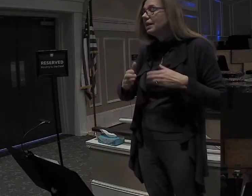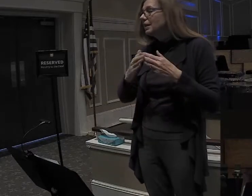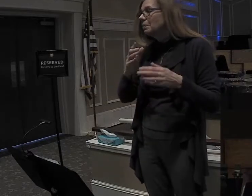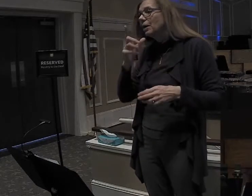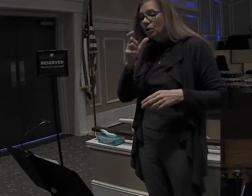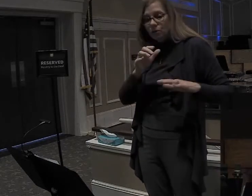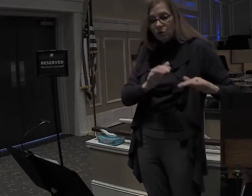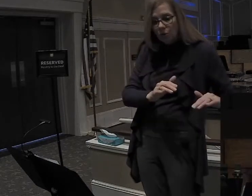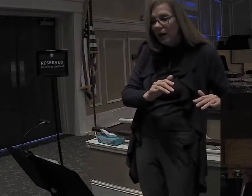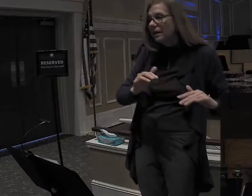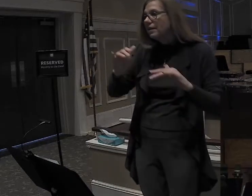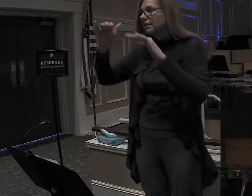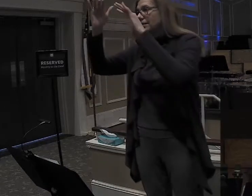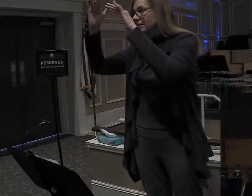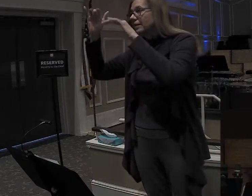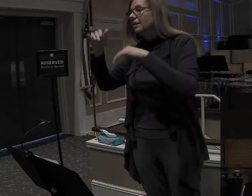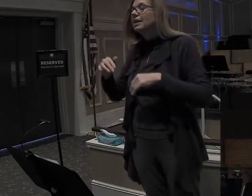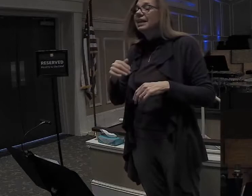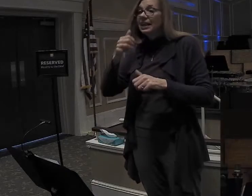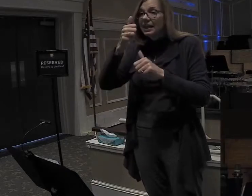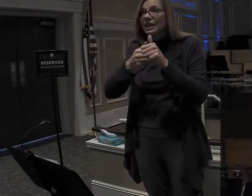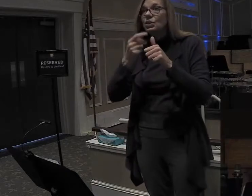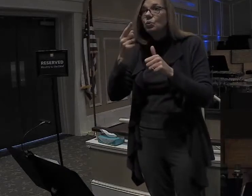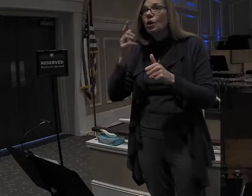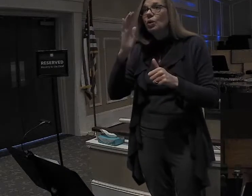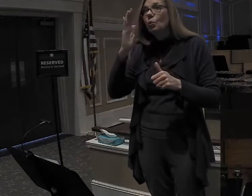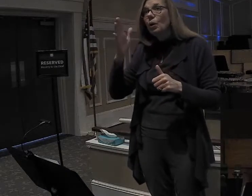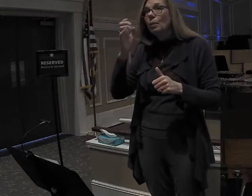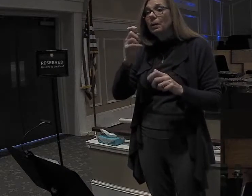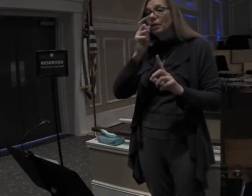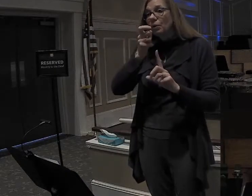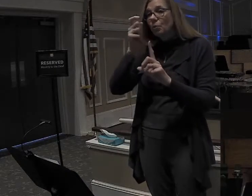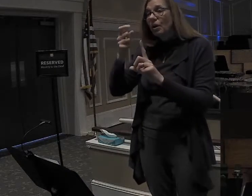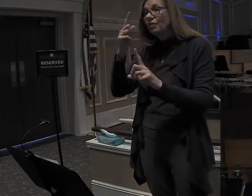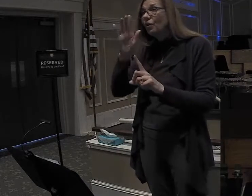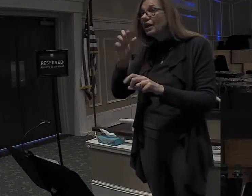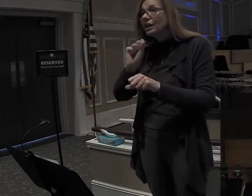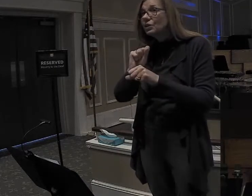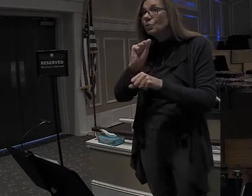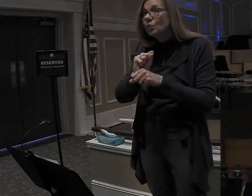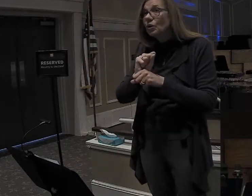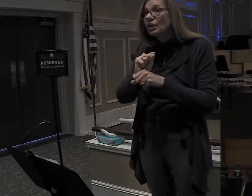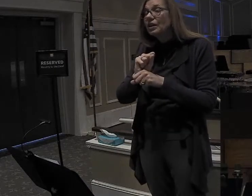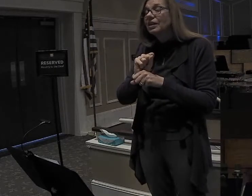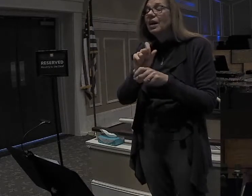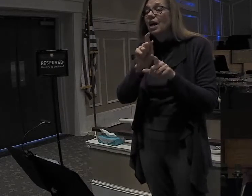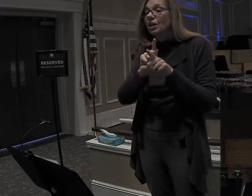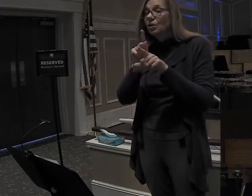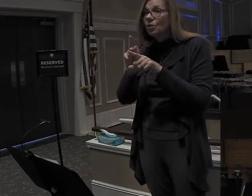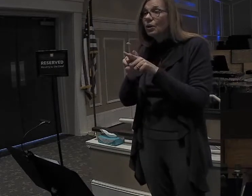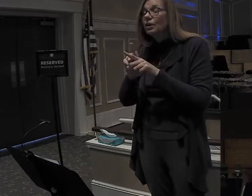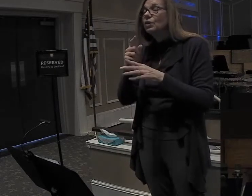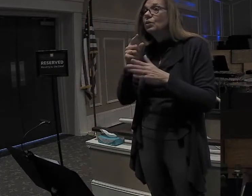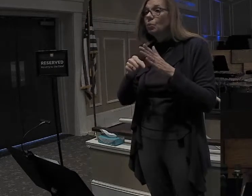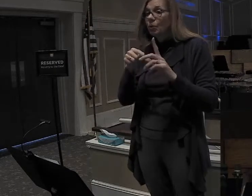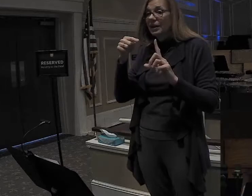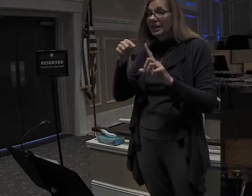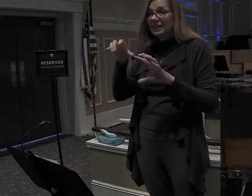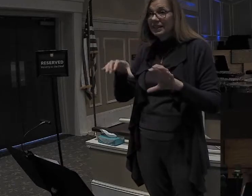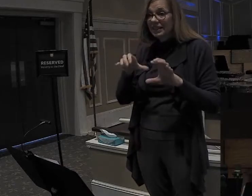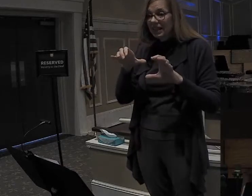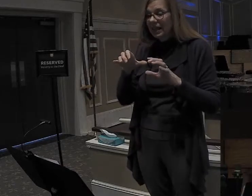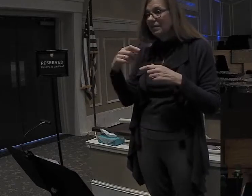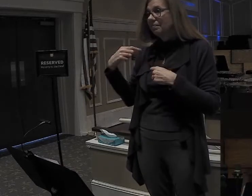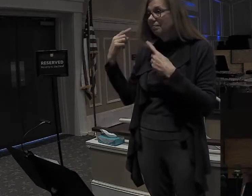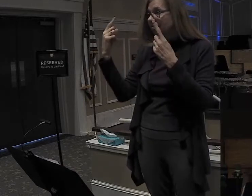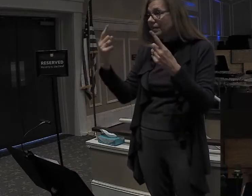are, each one may be recompensed for his deeds in the body according to what he has done, whether good or